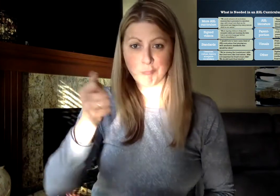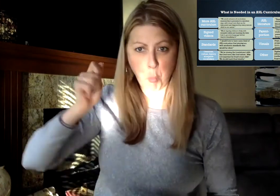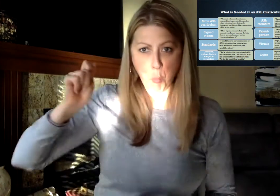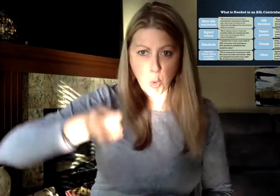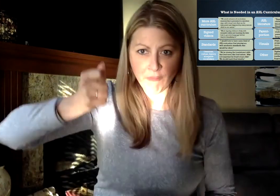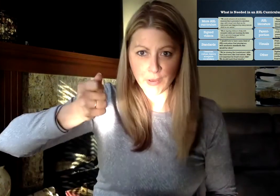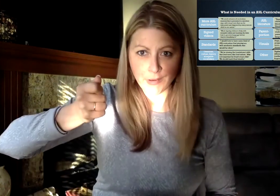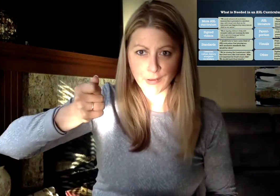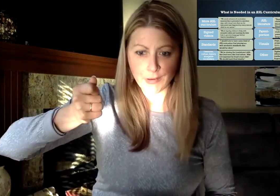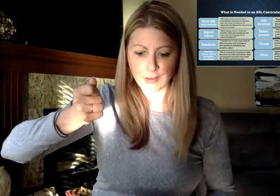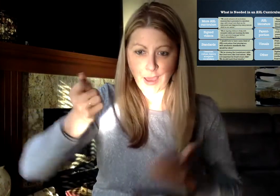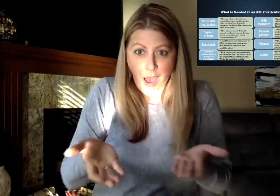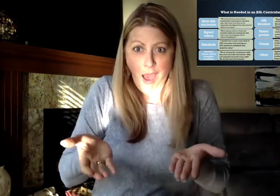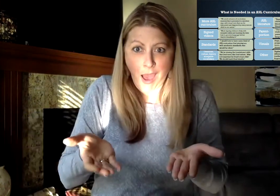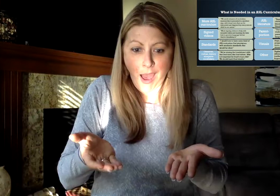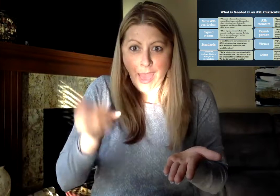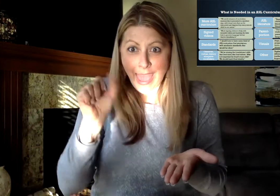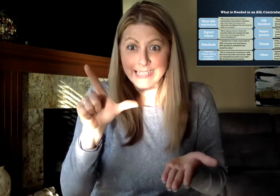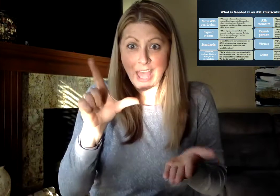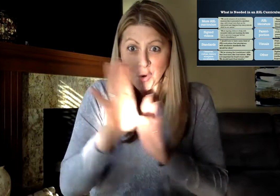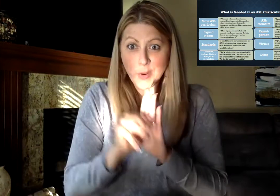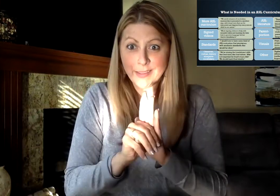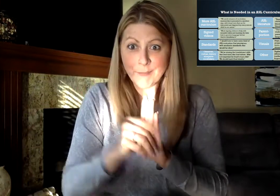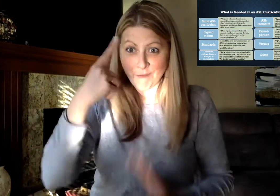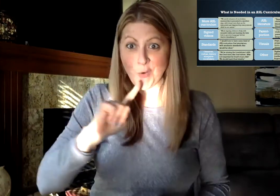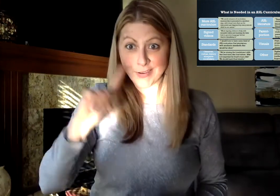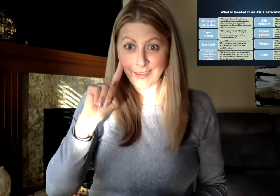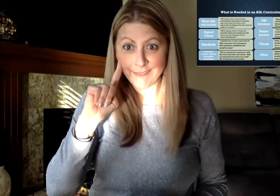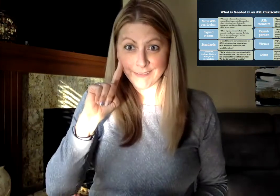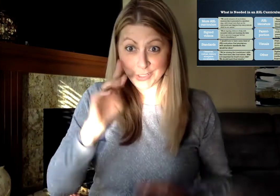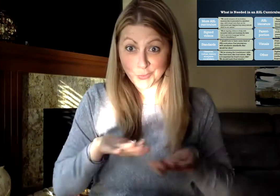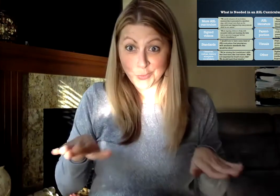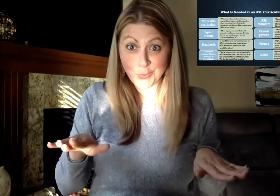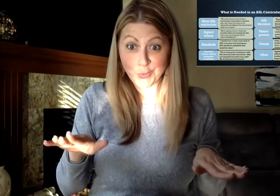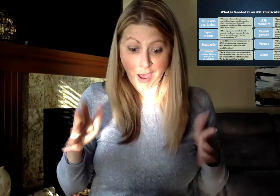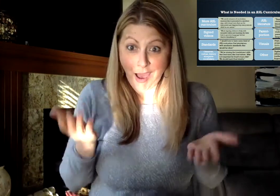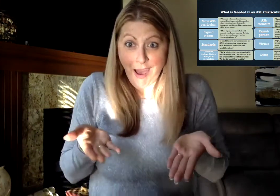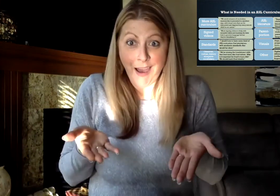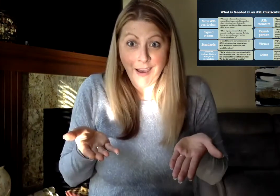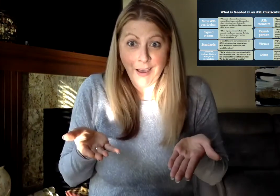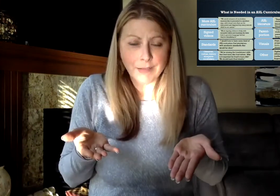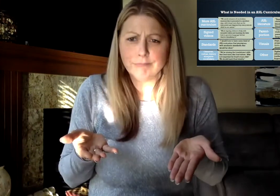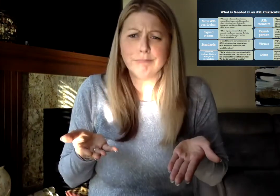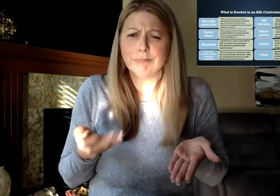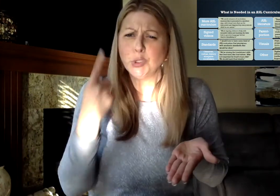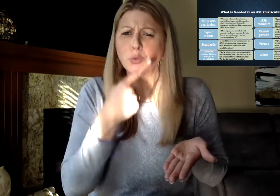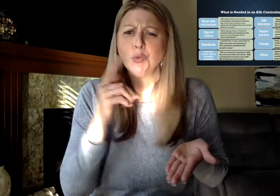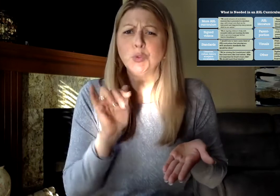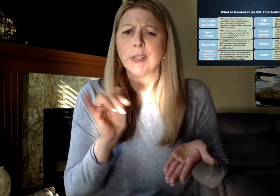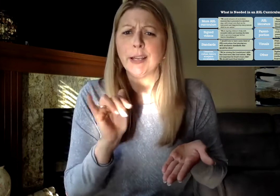in my hand. I have it. And poof, I have created ASL curriculum for deaf children. Here it is. Tell me